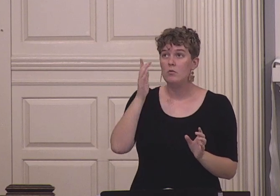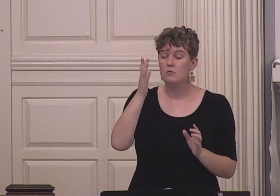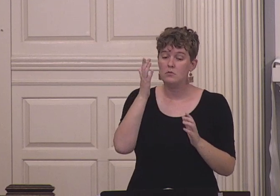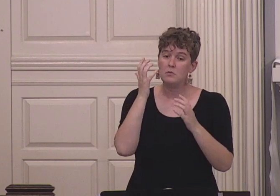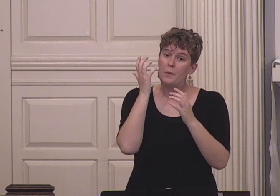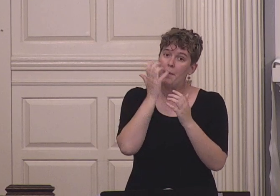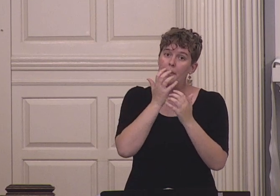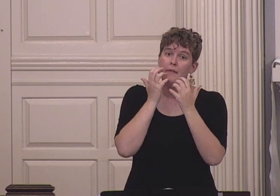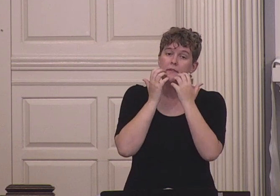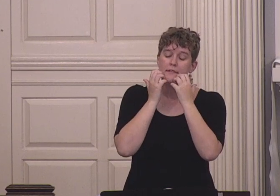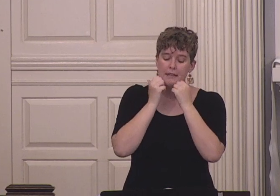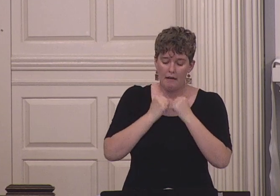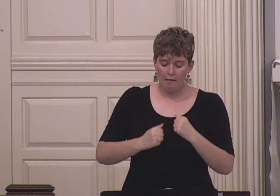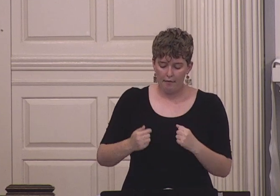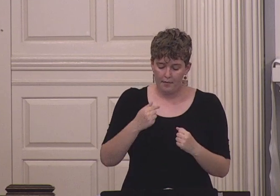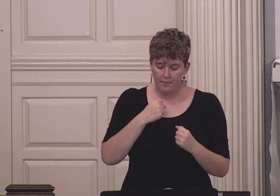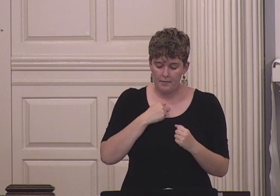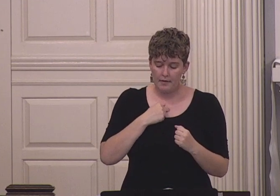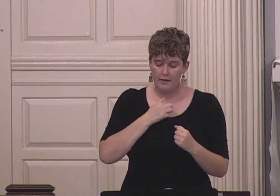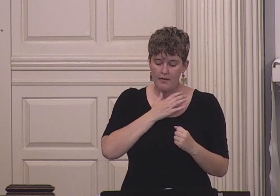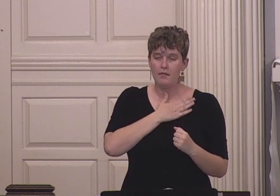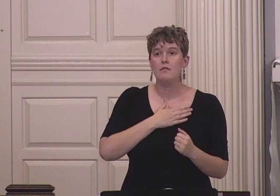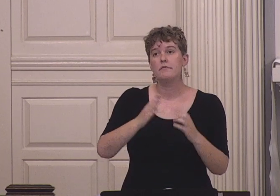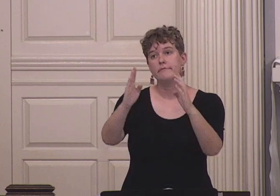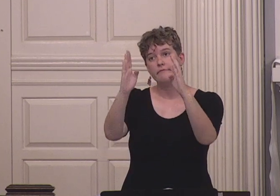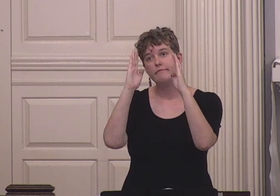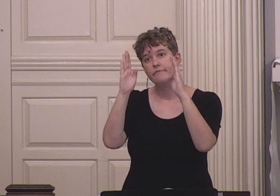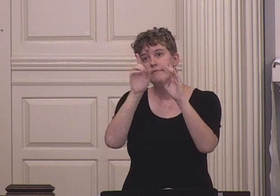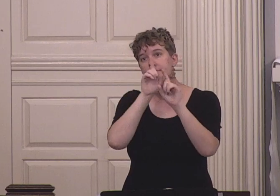Lord, in your great love,